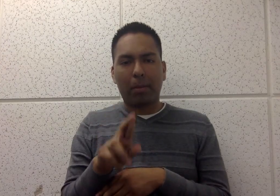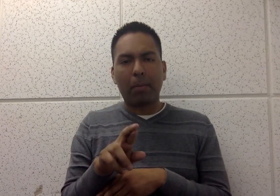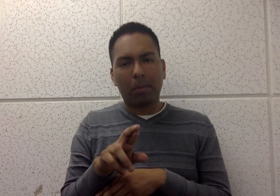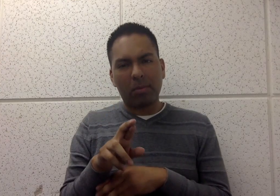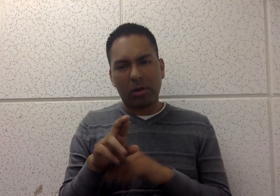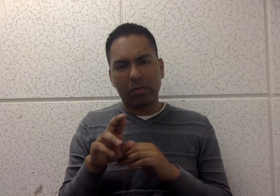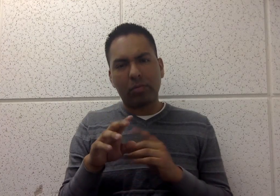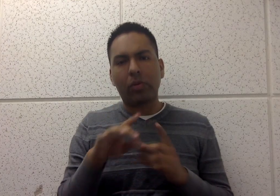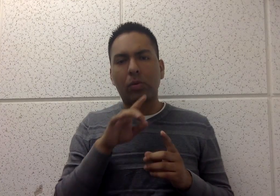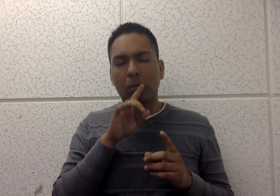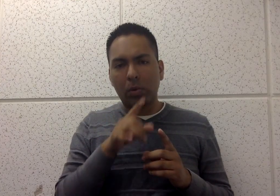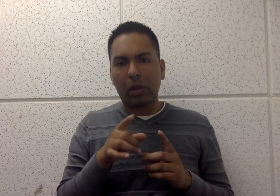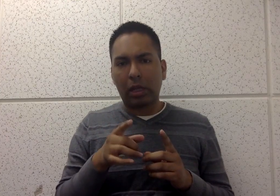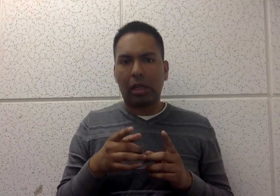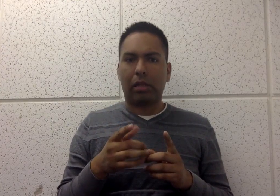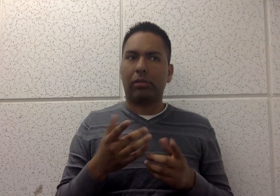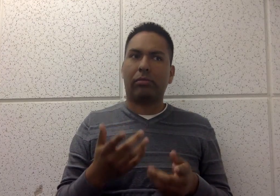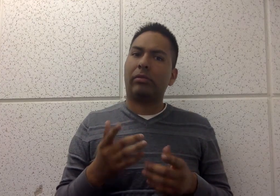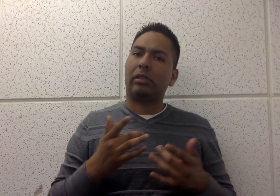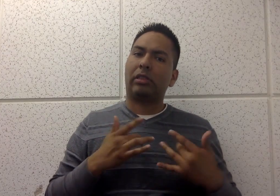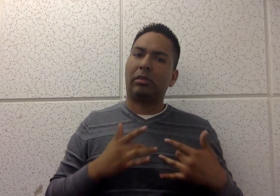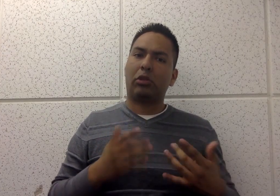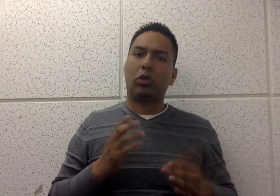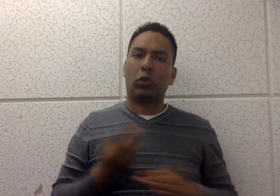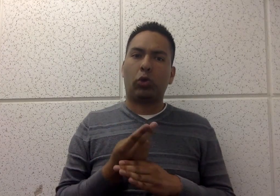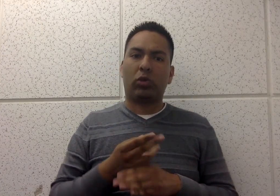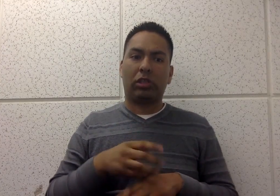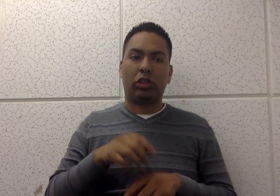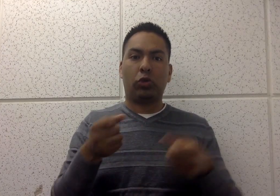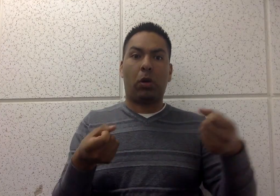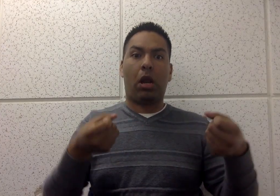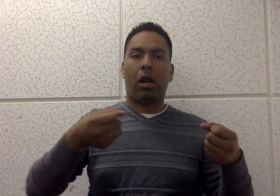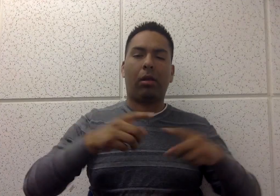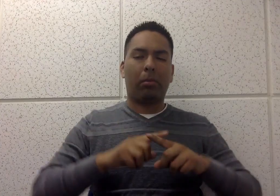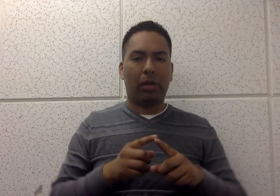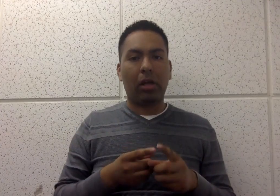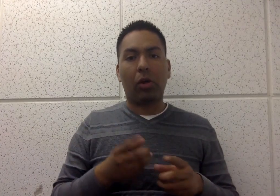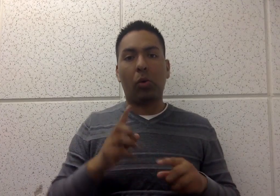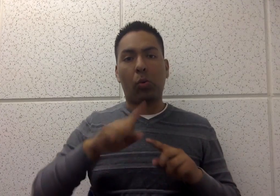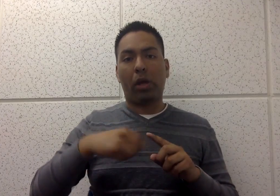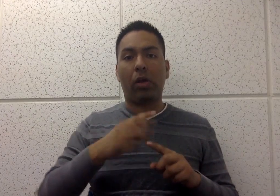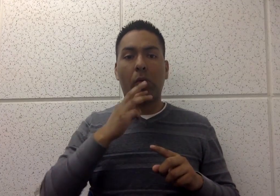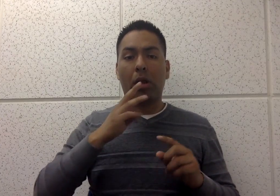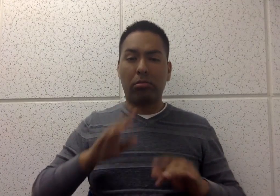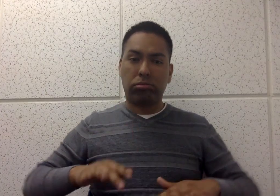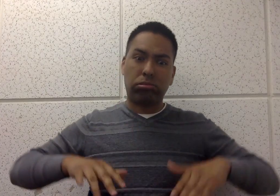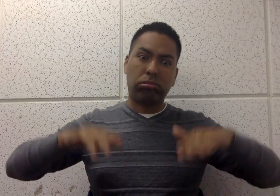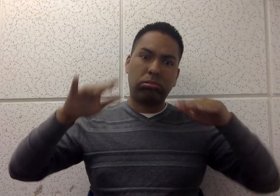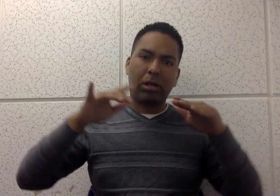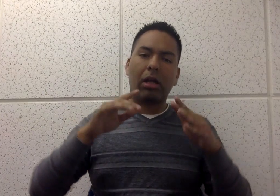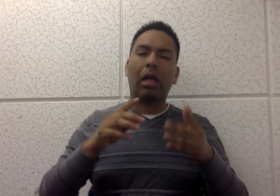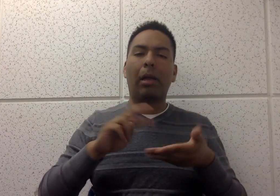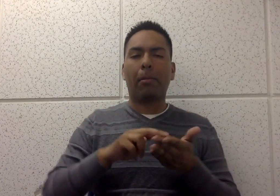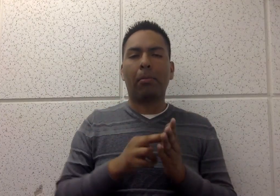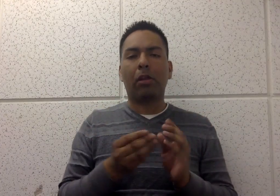with pickaxes, but instead because when there's flooding, occasionally the colony has to go down deep. So there's this whole network of chambers. The